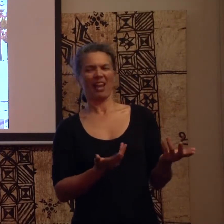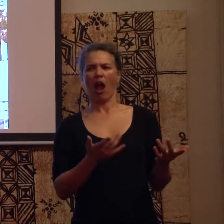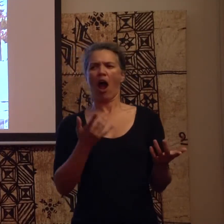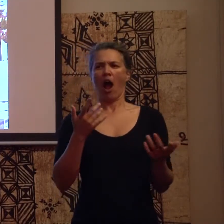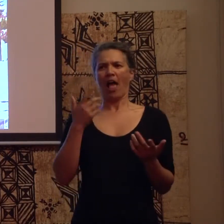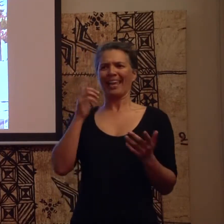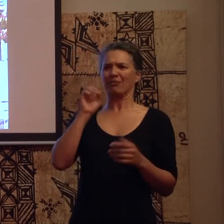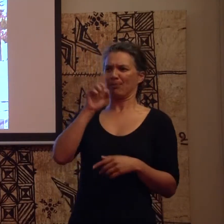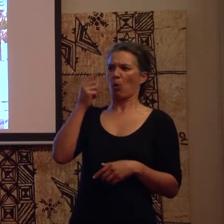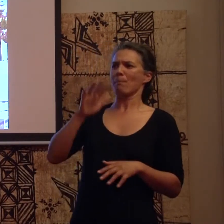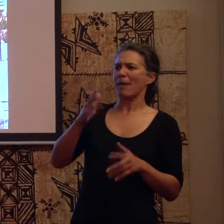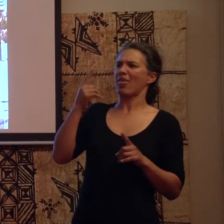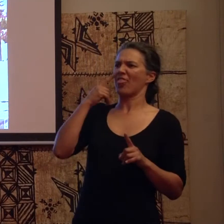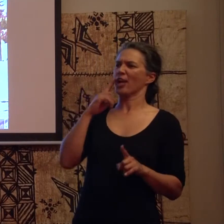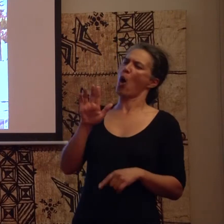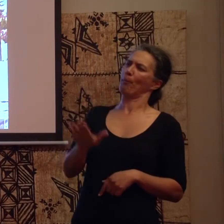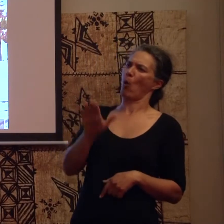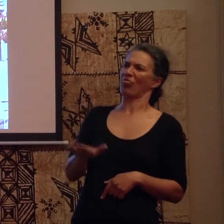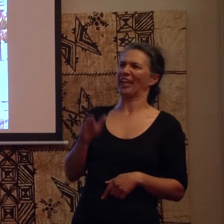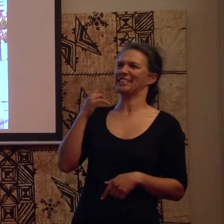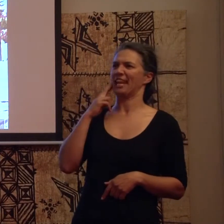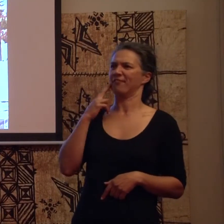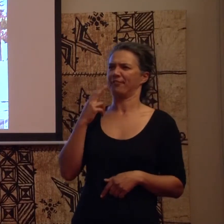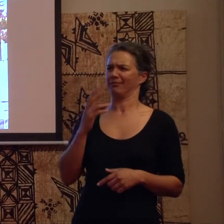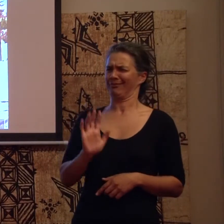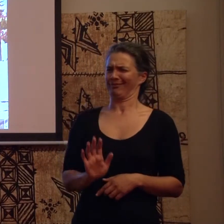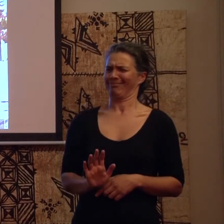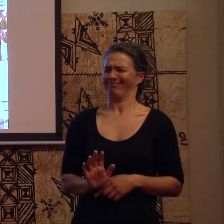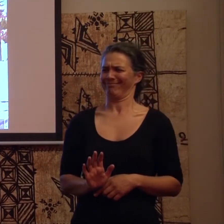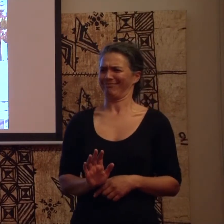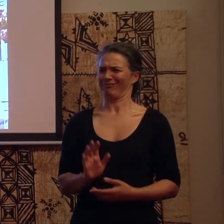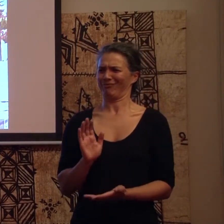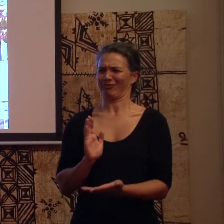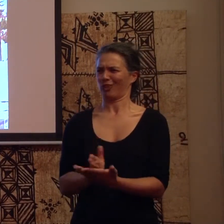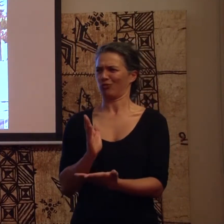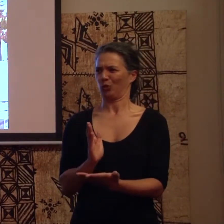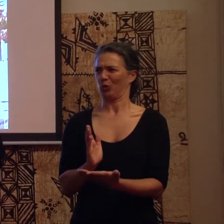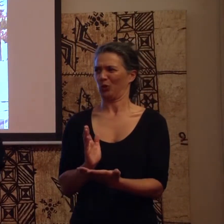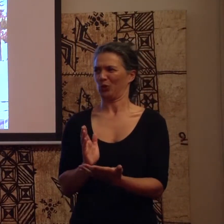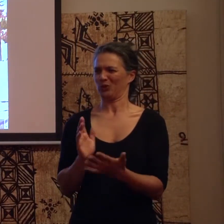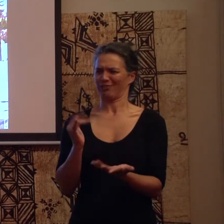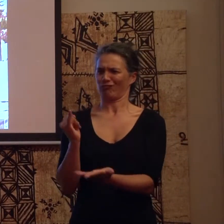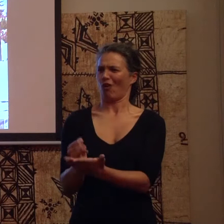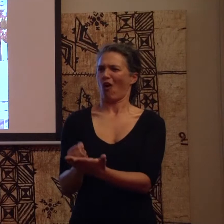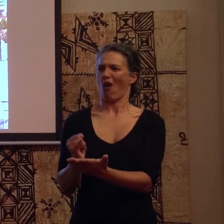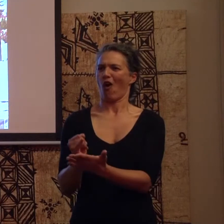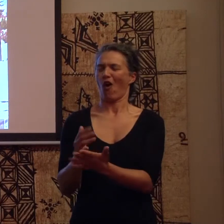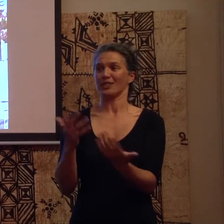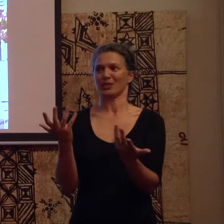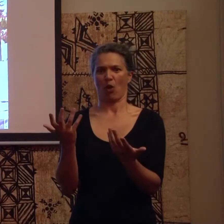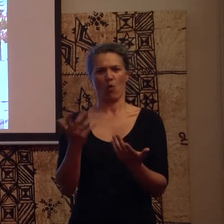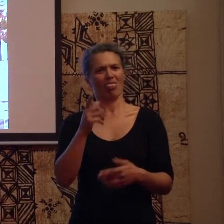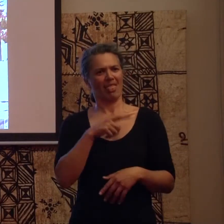sorry for deaf people. They don't have the same advantages that we hearing people have. But actually, that's a mistake. And my